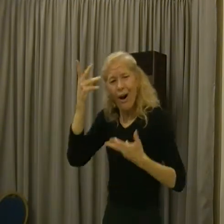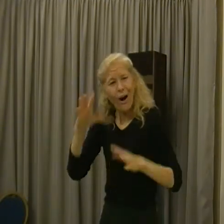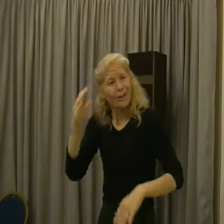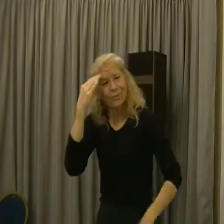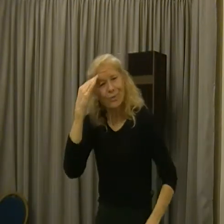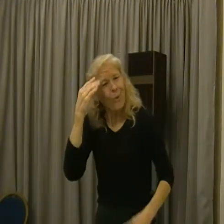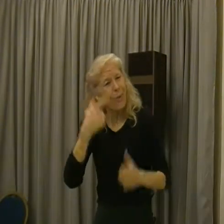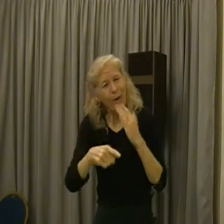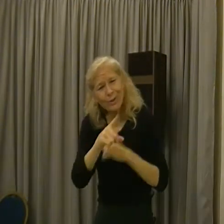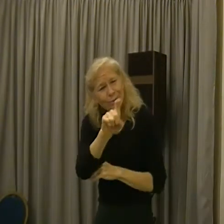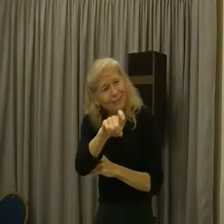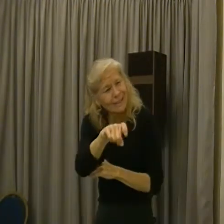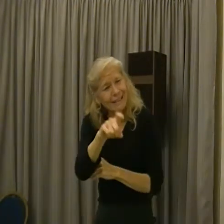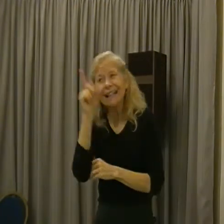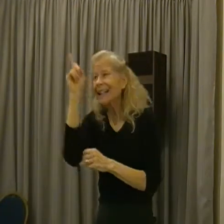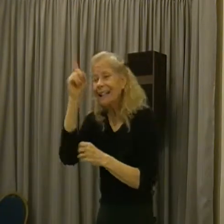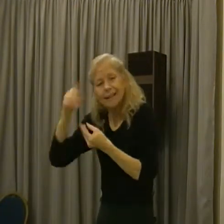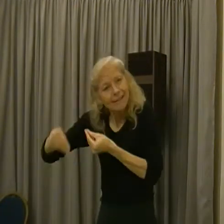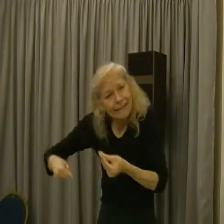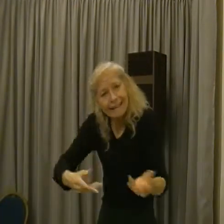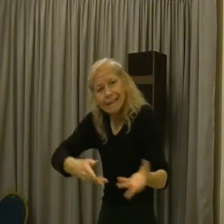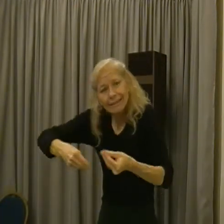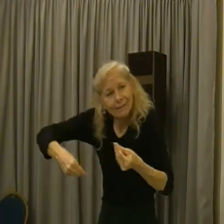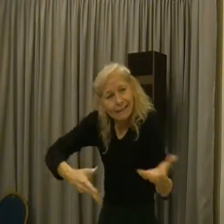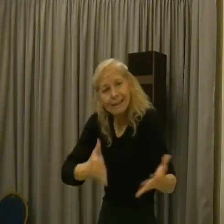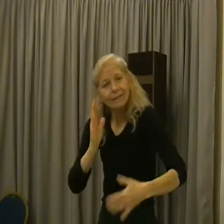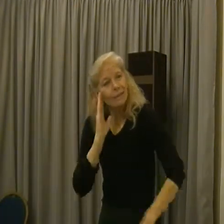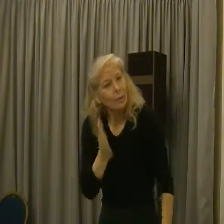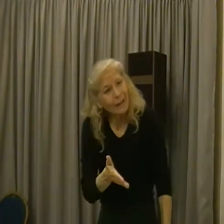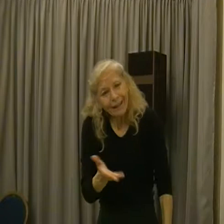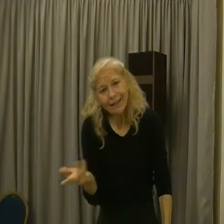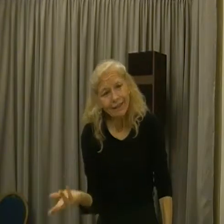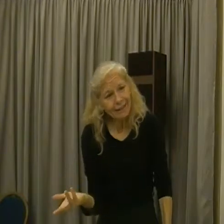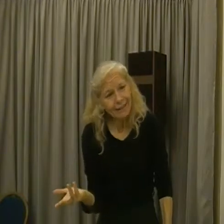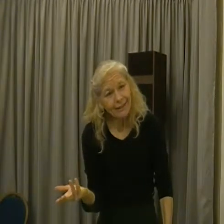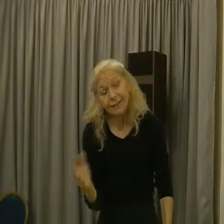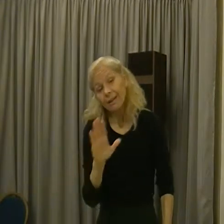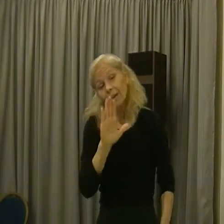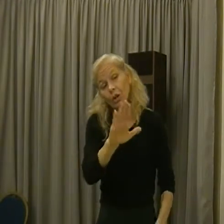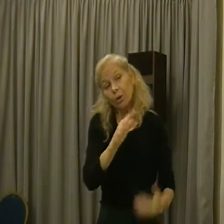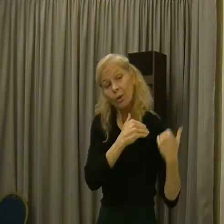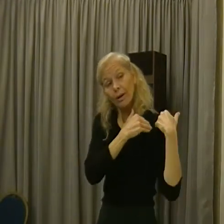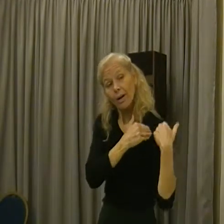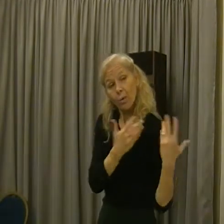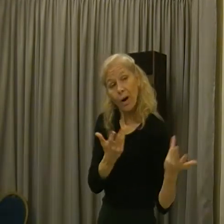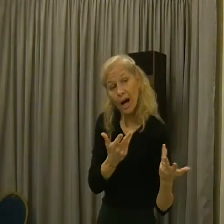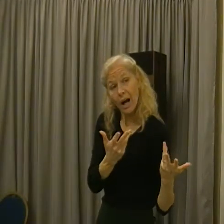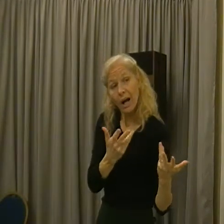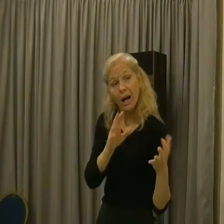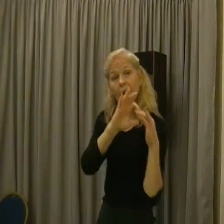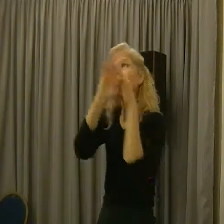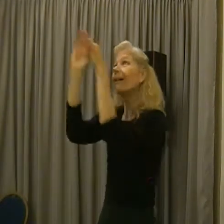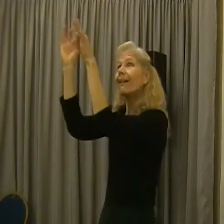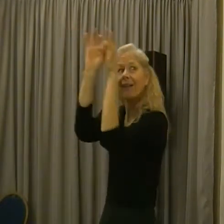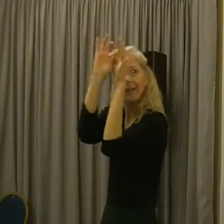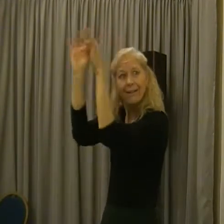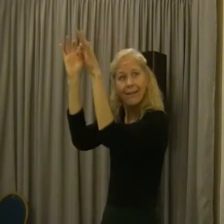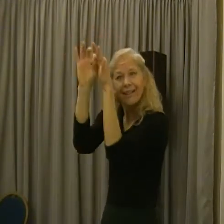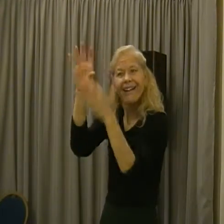liberally, and upbraideth not, and it shall be given him. Where do you go for wisdom? You go to God. Why? Because he has it